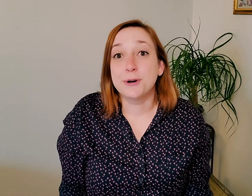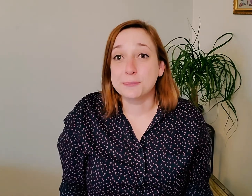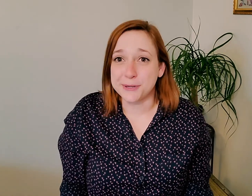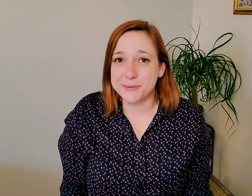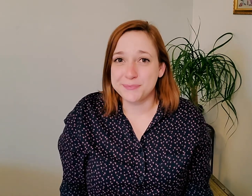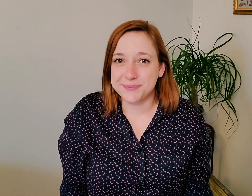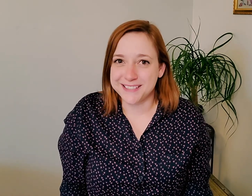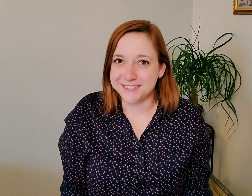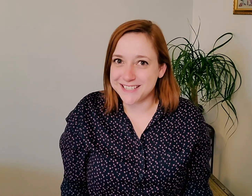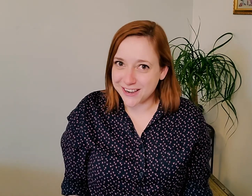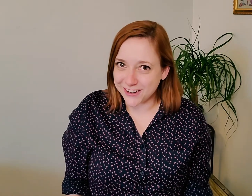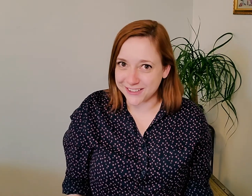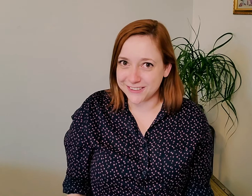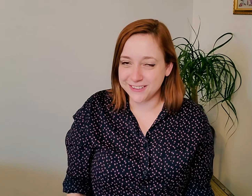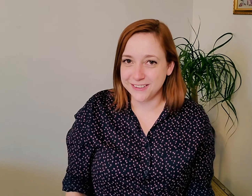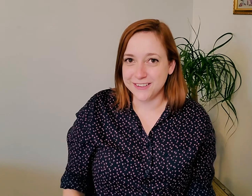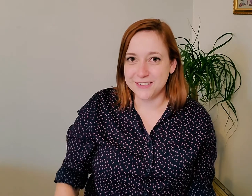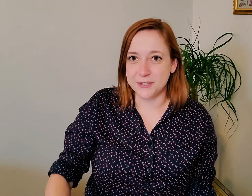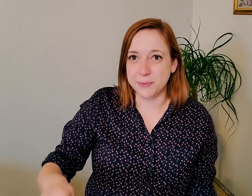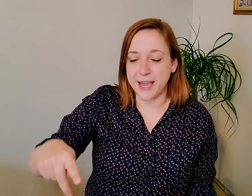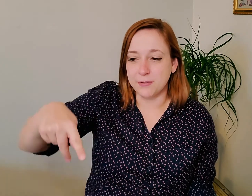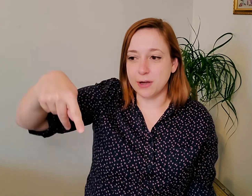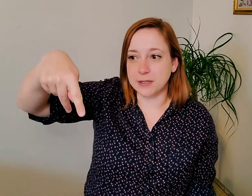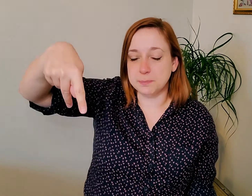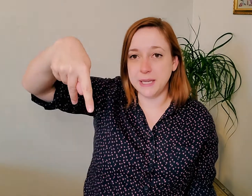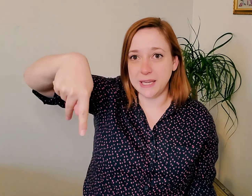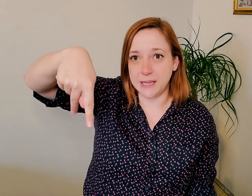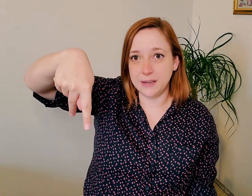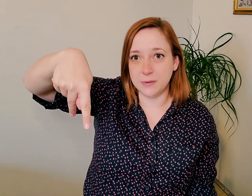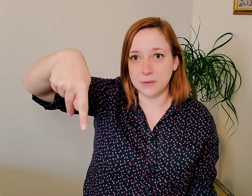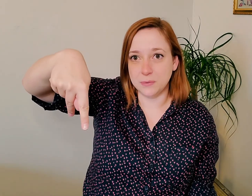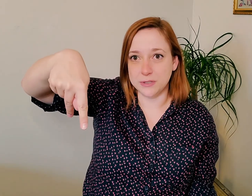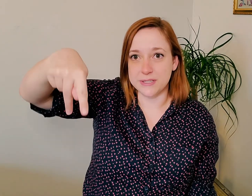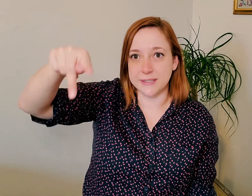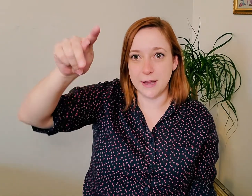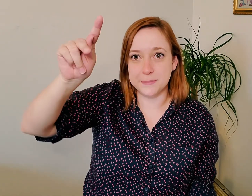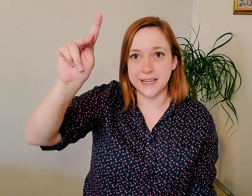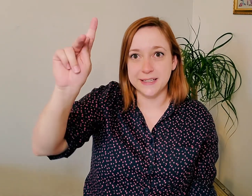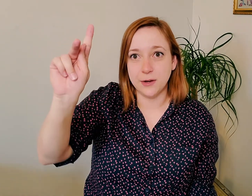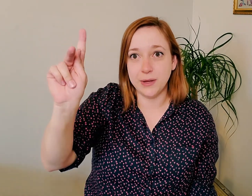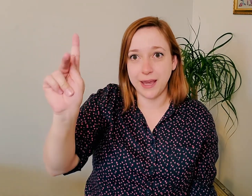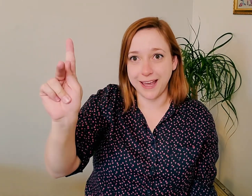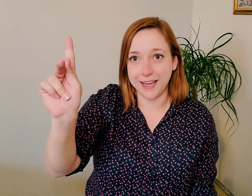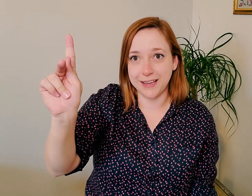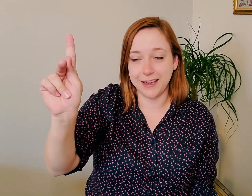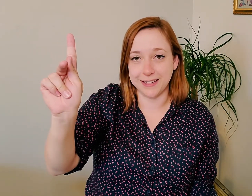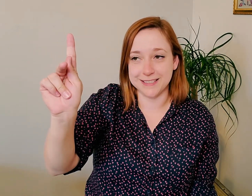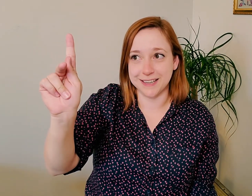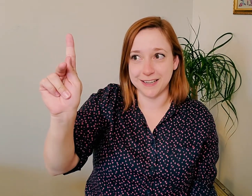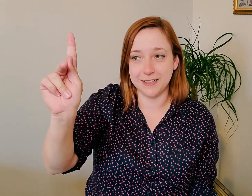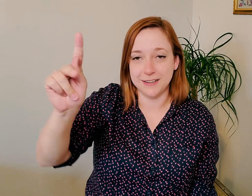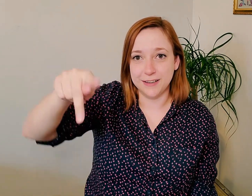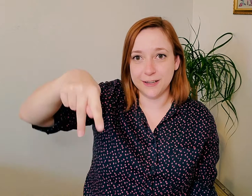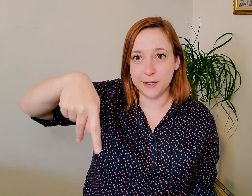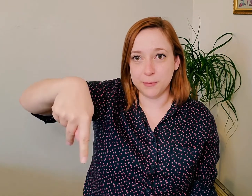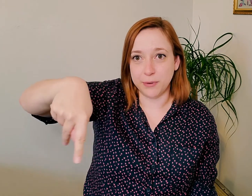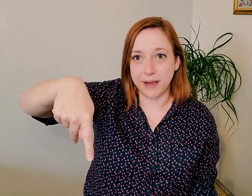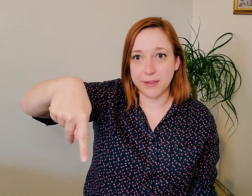Purple, this one's hard. So we have a P, which is an upside down K hand sign, but we have the